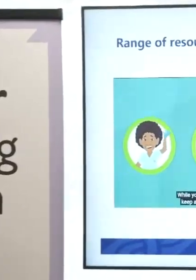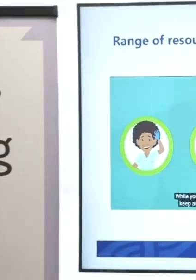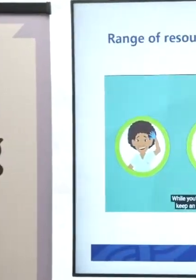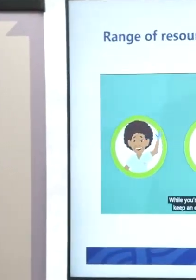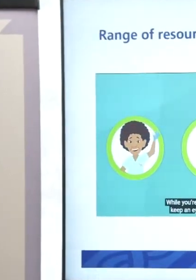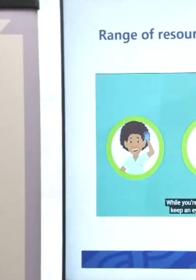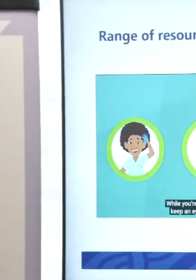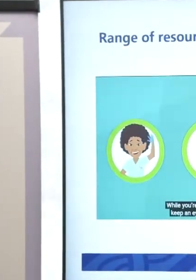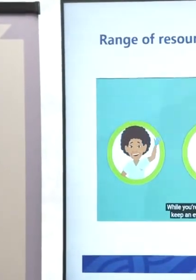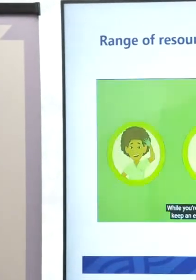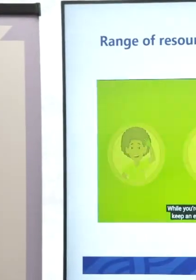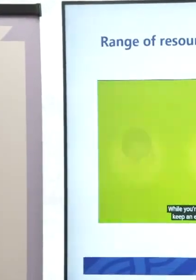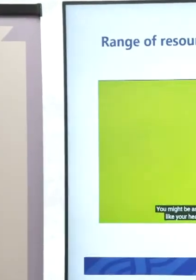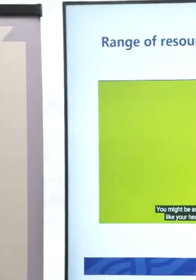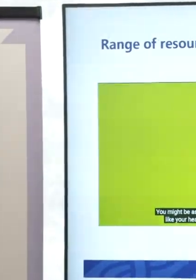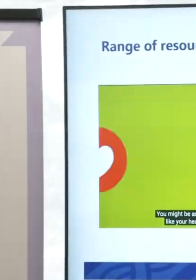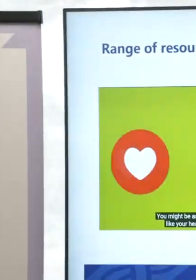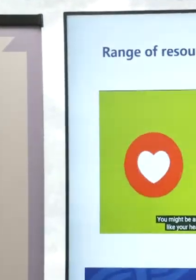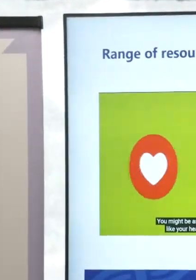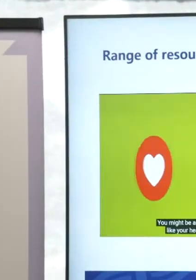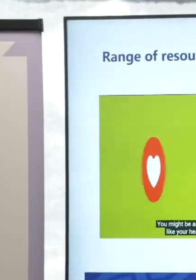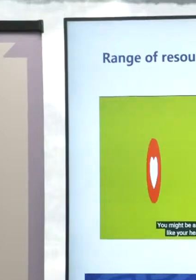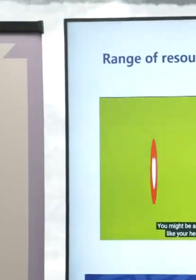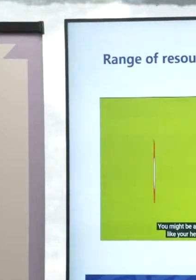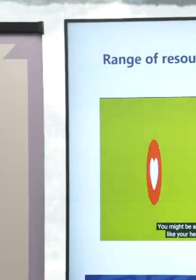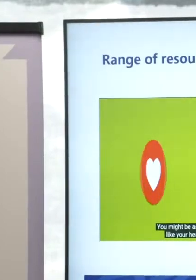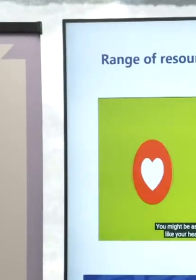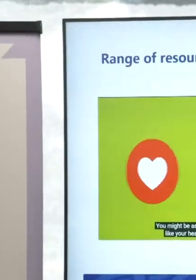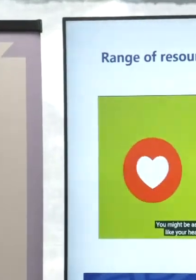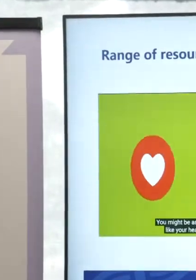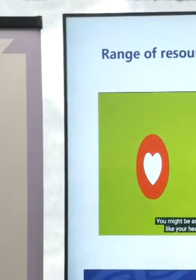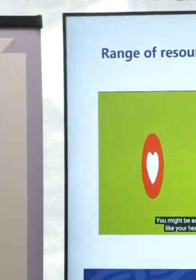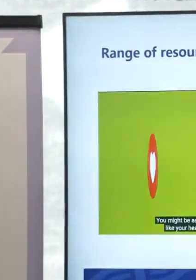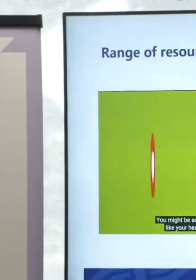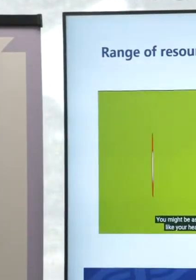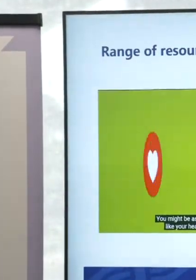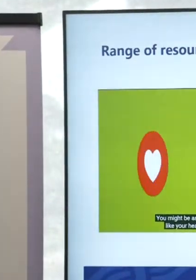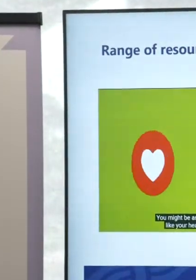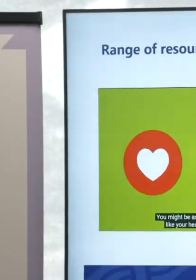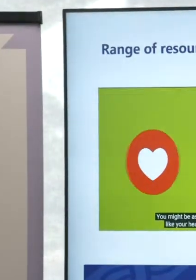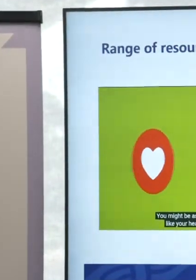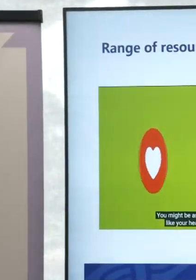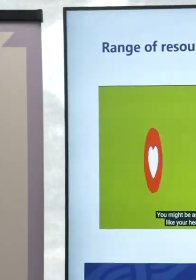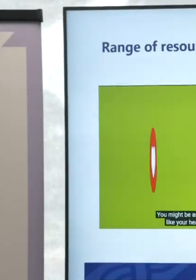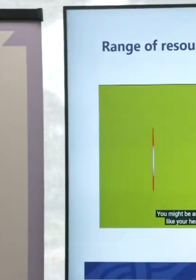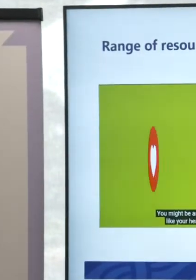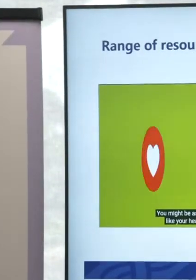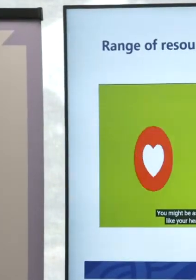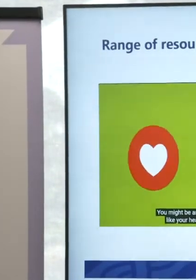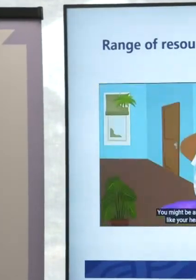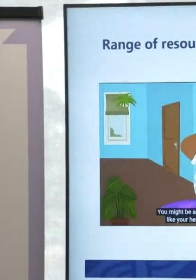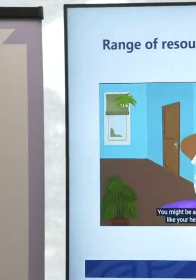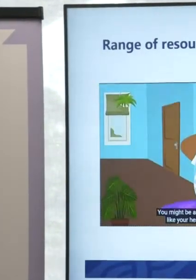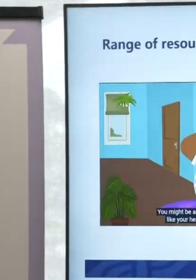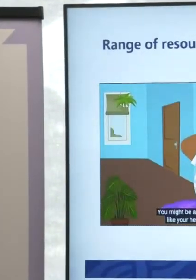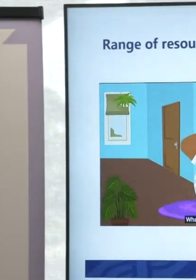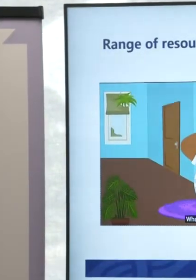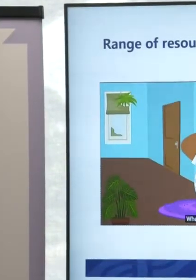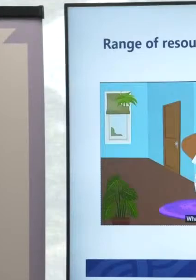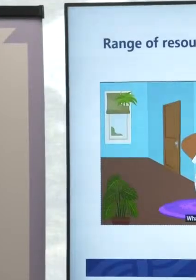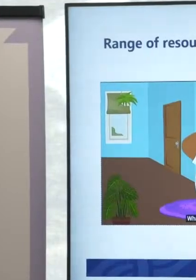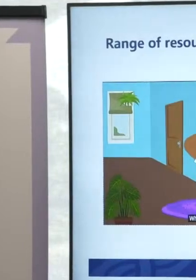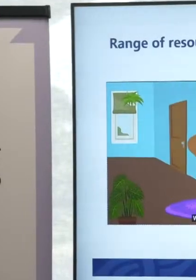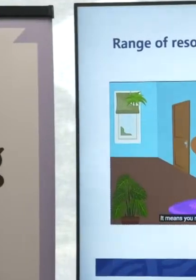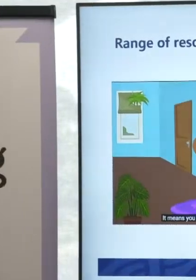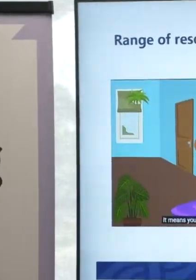on your symptoms. You might be asked to take some recordings, like your heart rate and oxygen levels. What